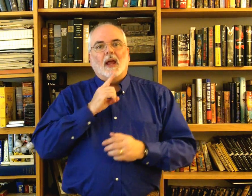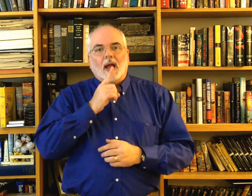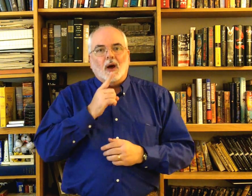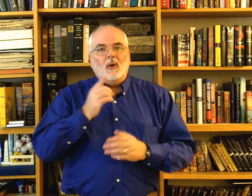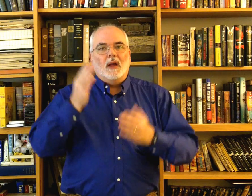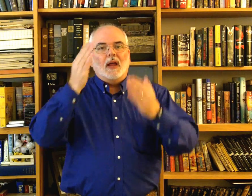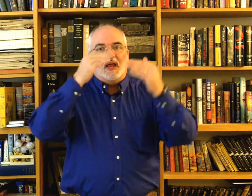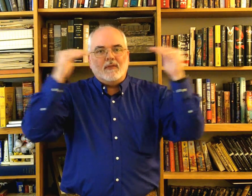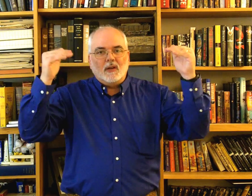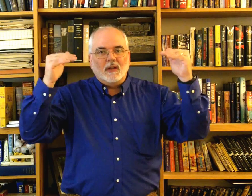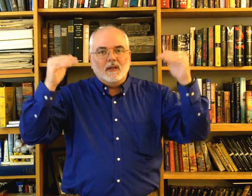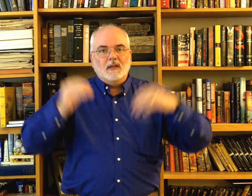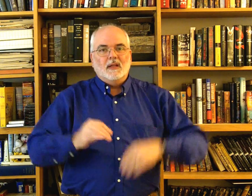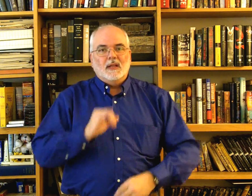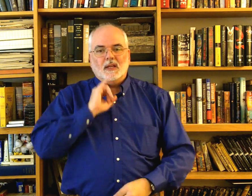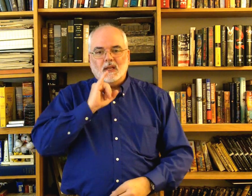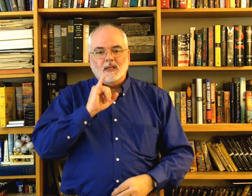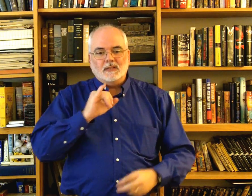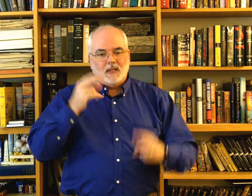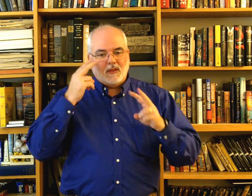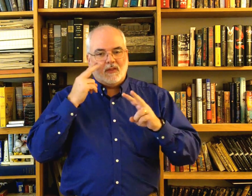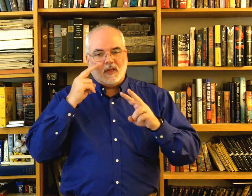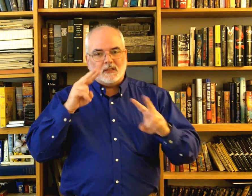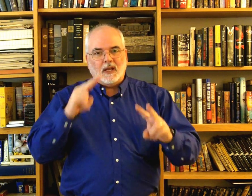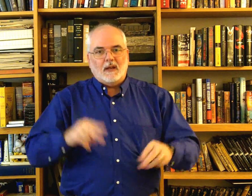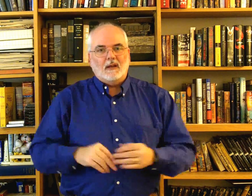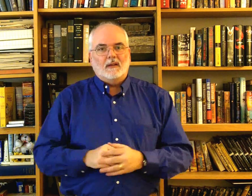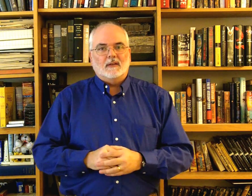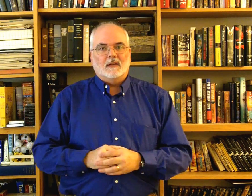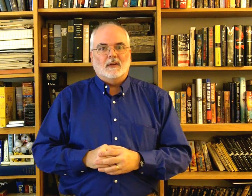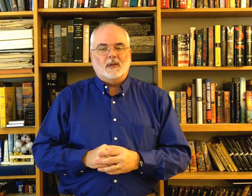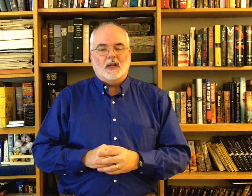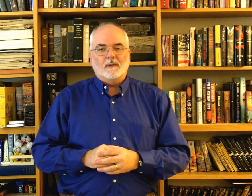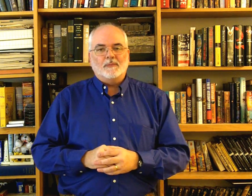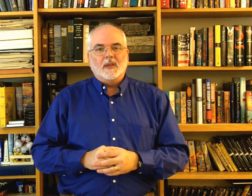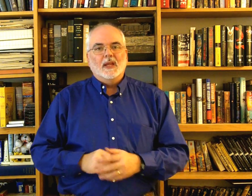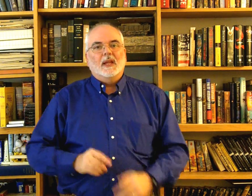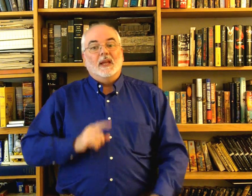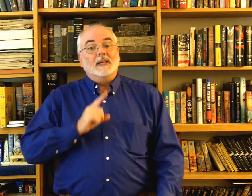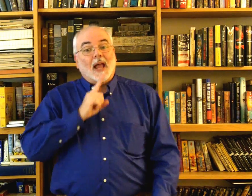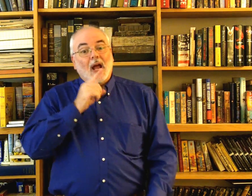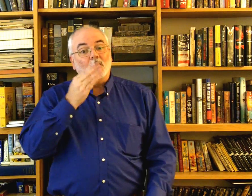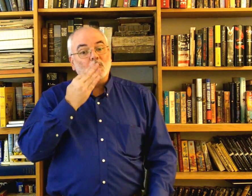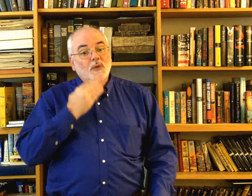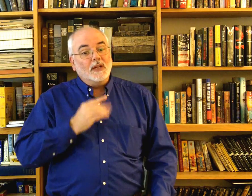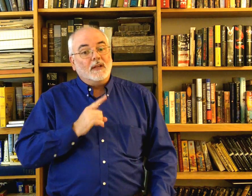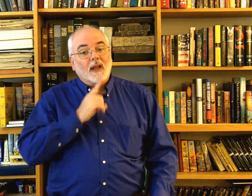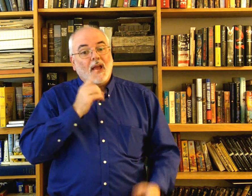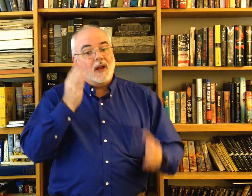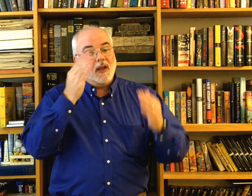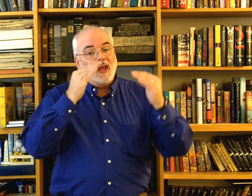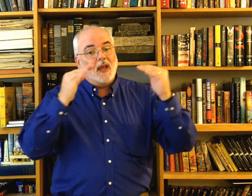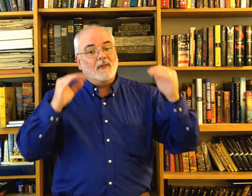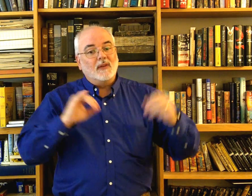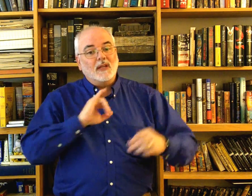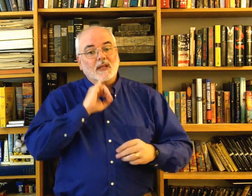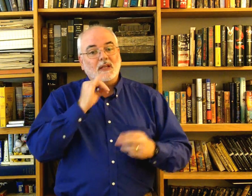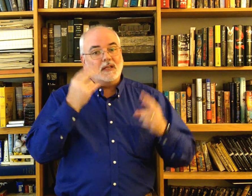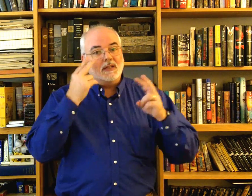how heavenly is the sight, okay? It's how sweet, how heavenly is